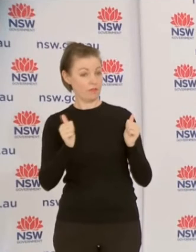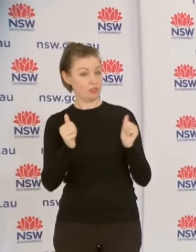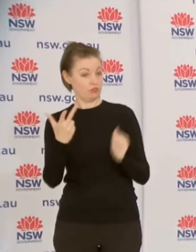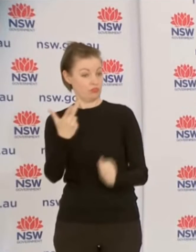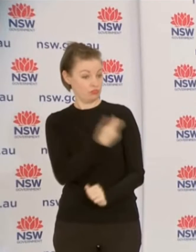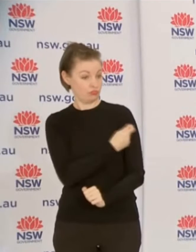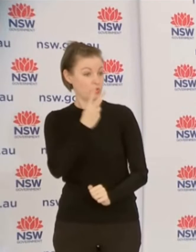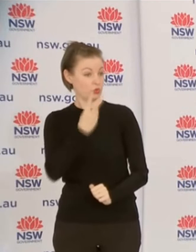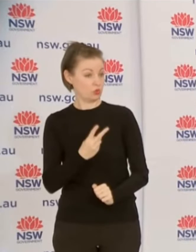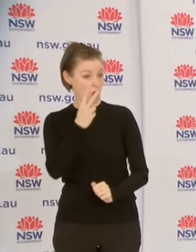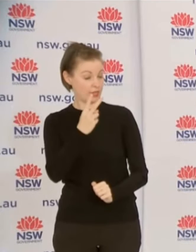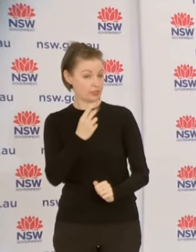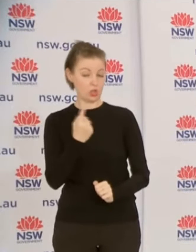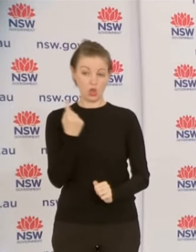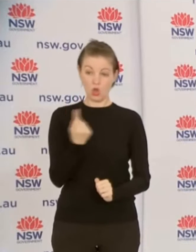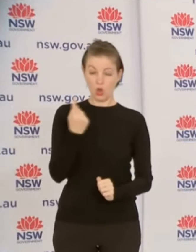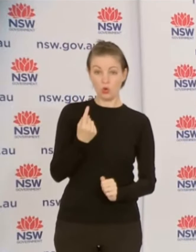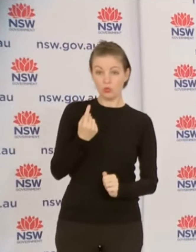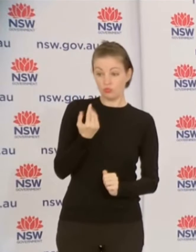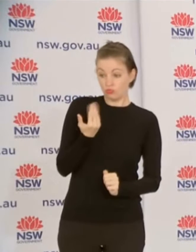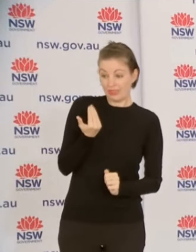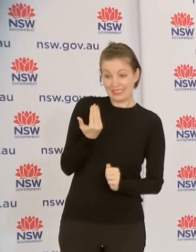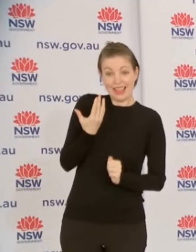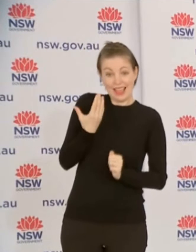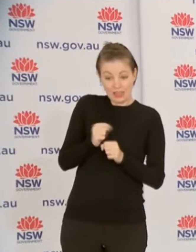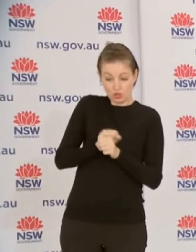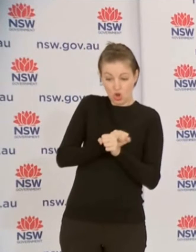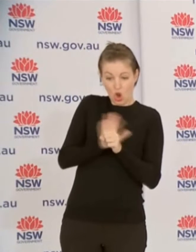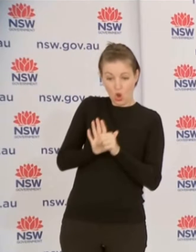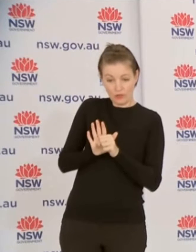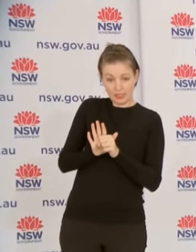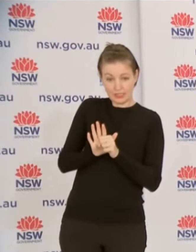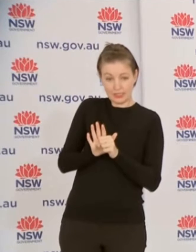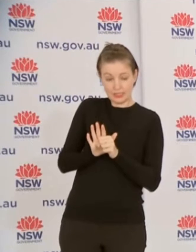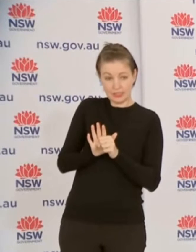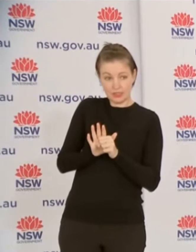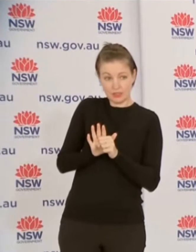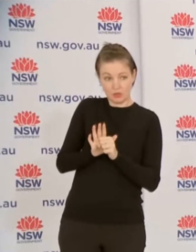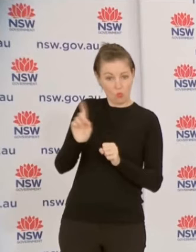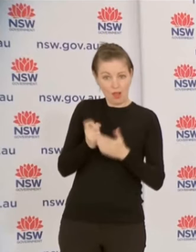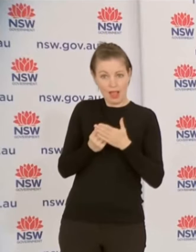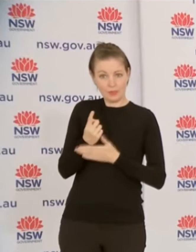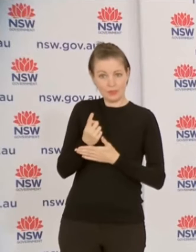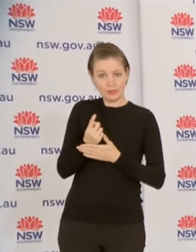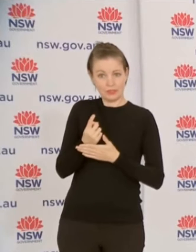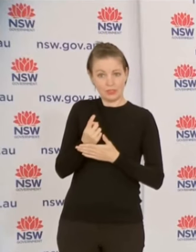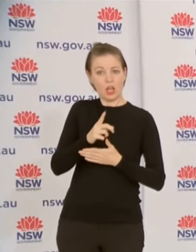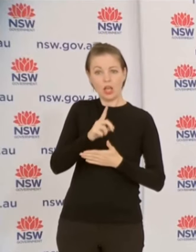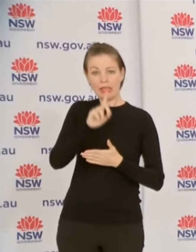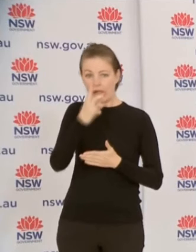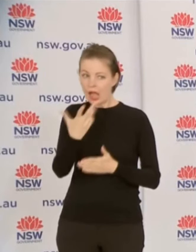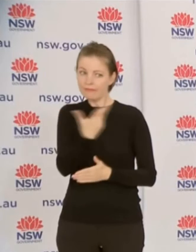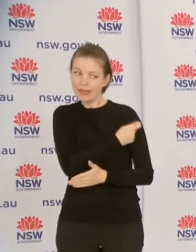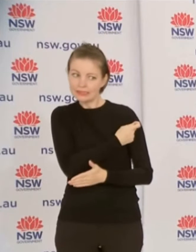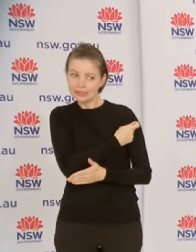told by doctors, for instance, they can't have the vaccination maybe for 2 or 3 months? Where do they fall in then that system? Well, look, I will take the public